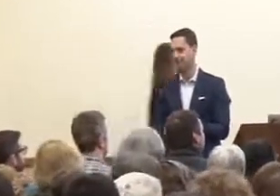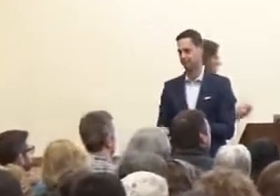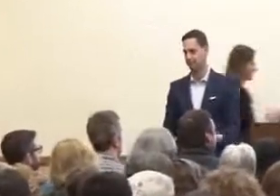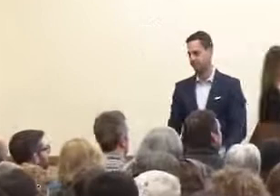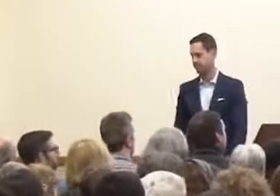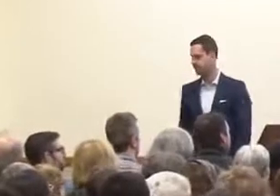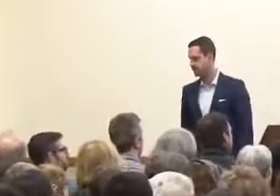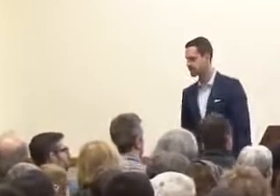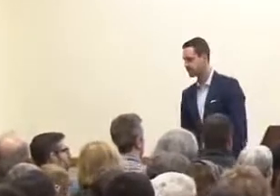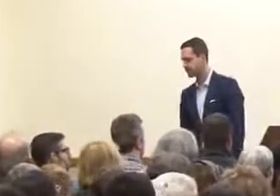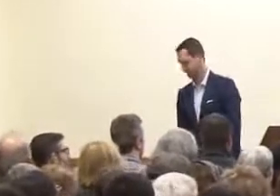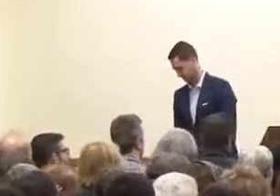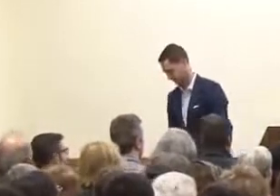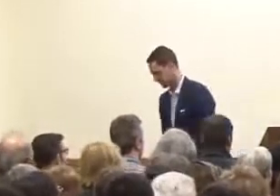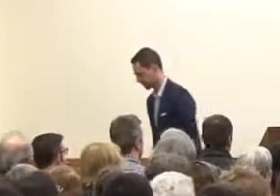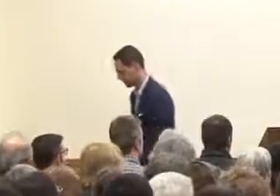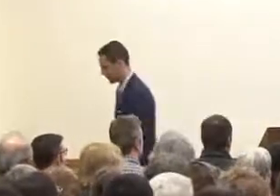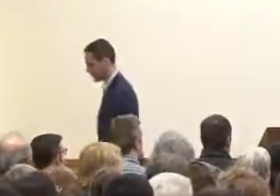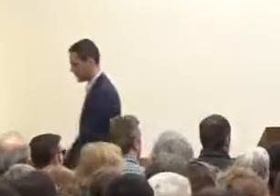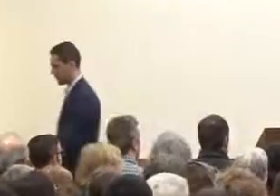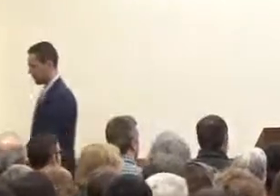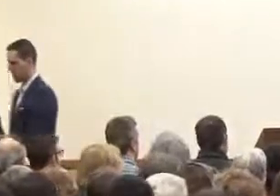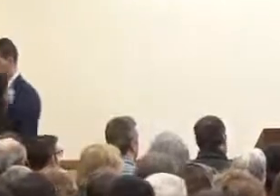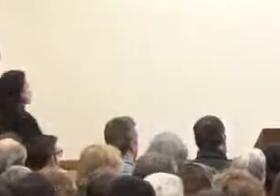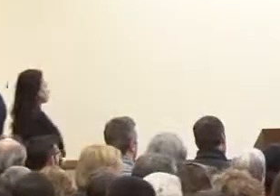Kirk, thank you very much.